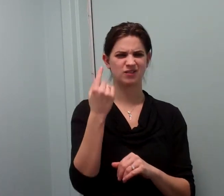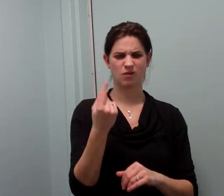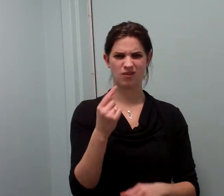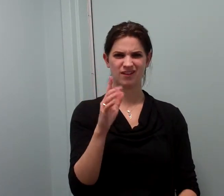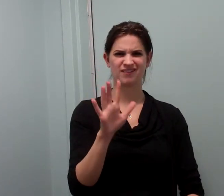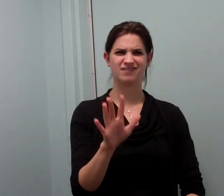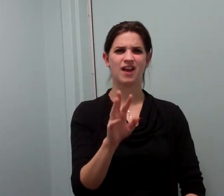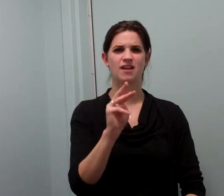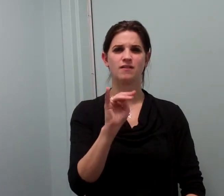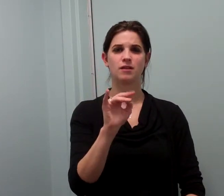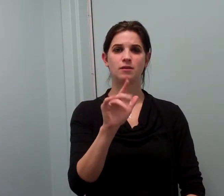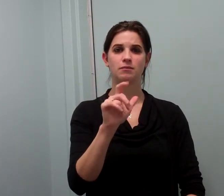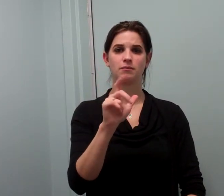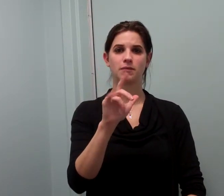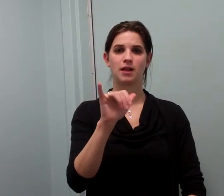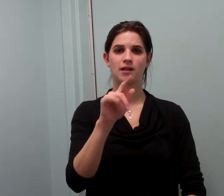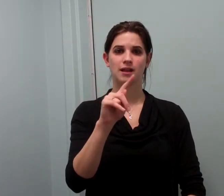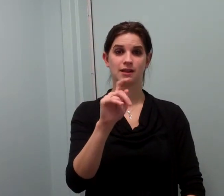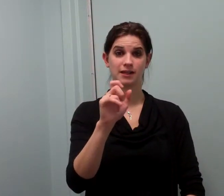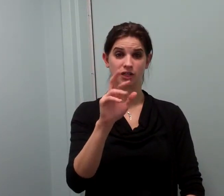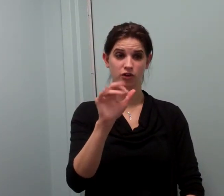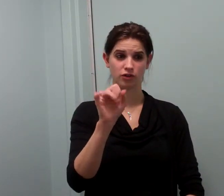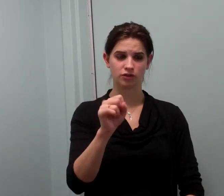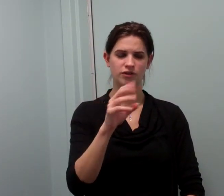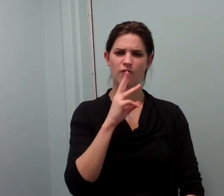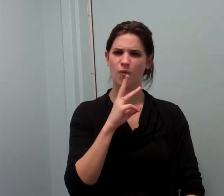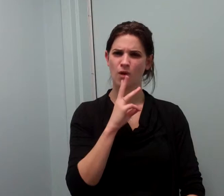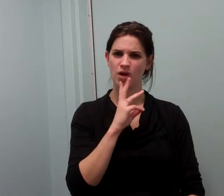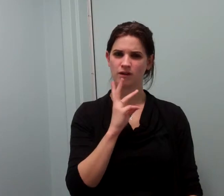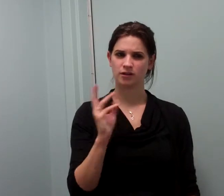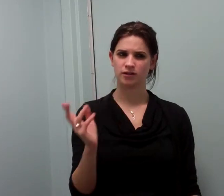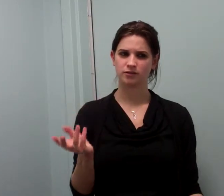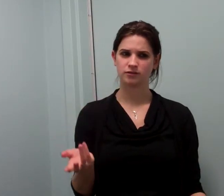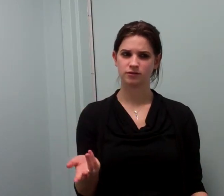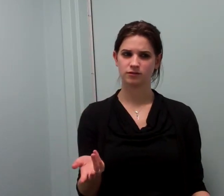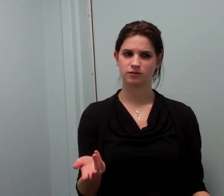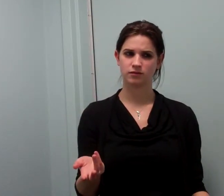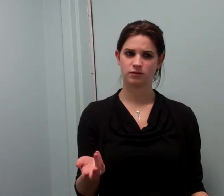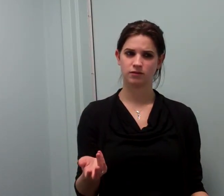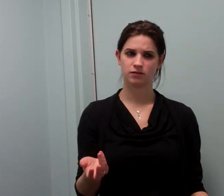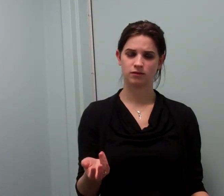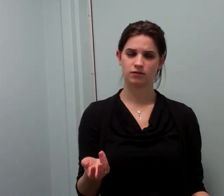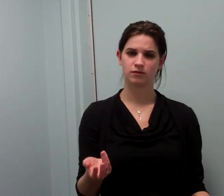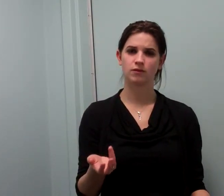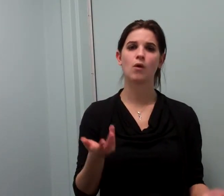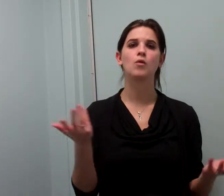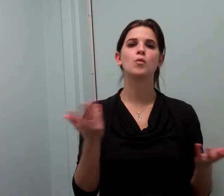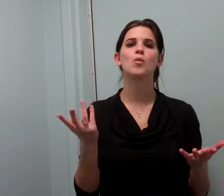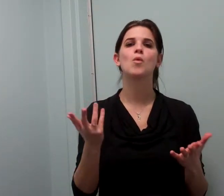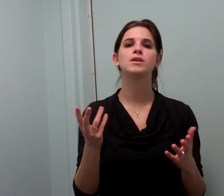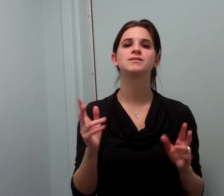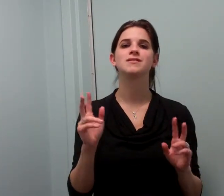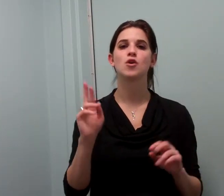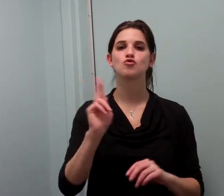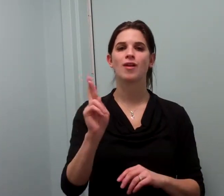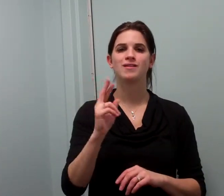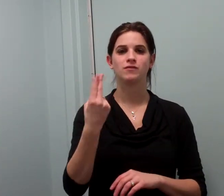this box of air that I've got. What? And into the relative humidity. What's